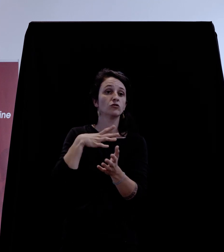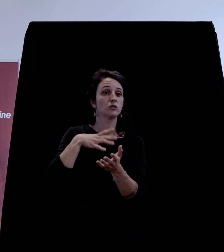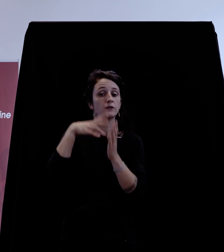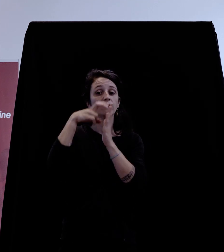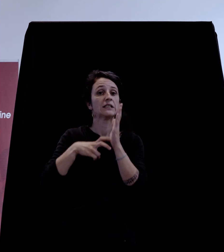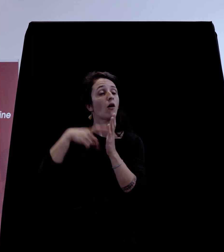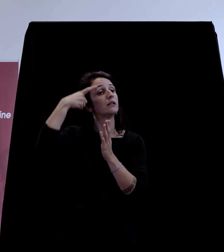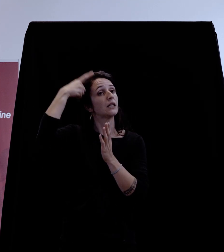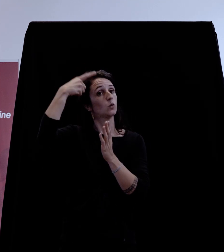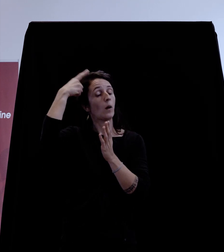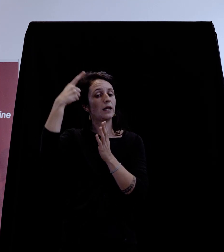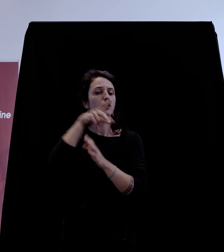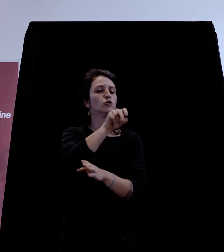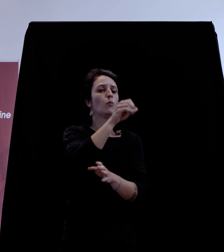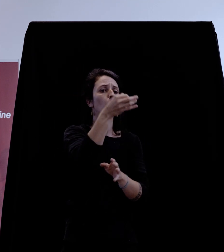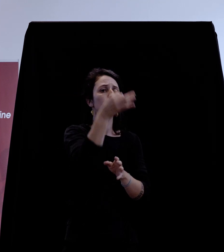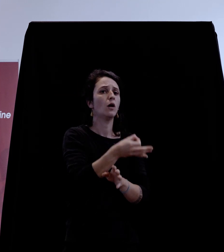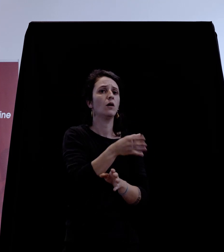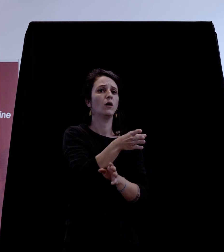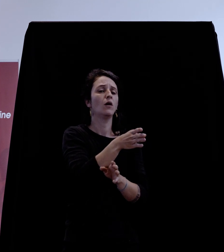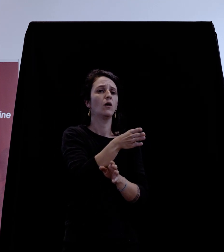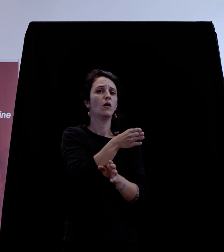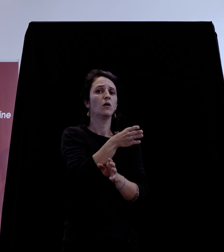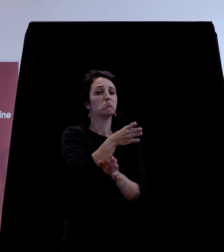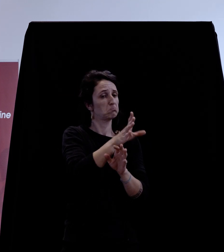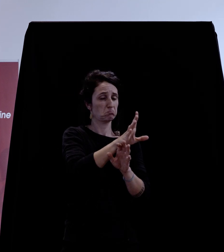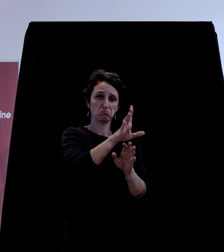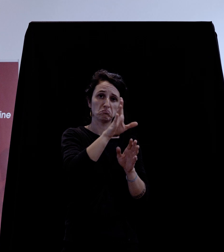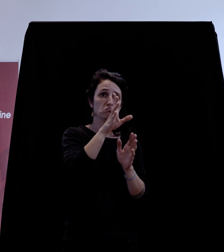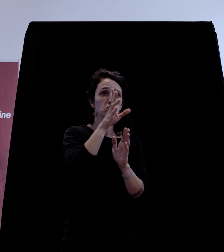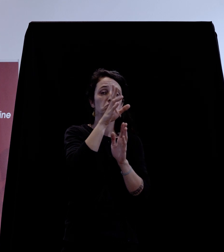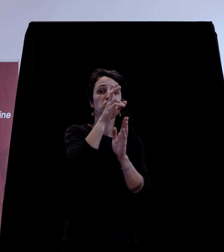to. Some of our kids go to college, some go to graduate school.